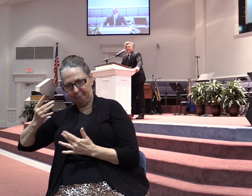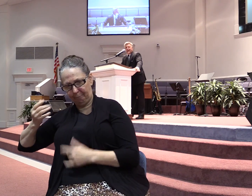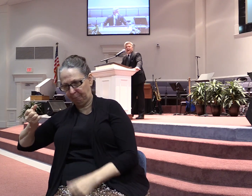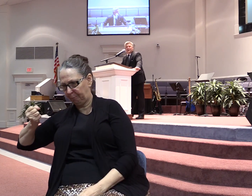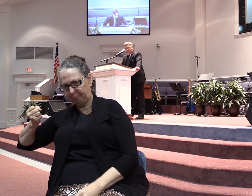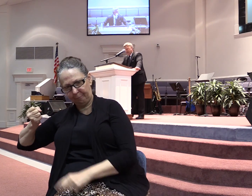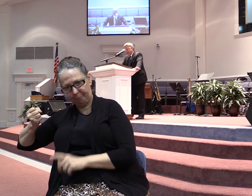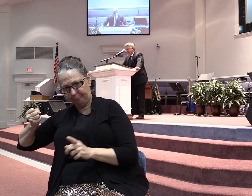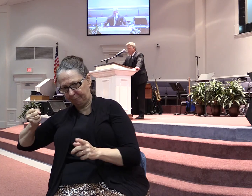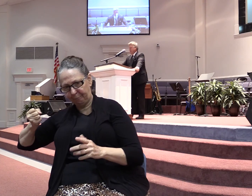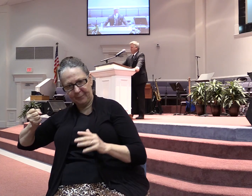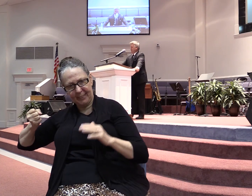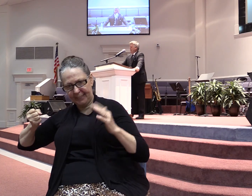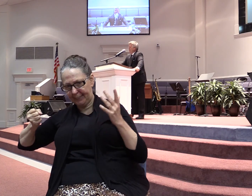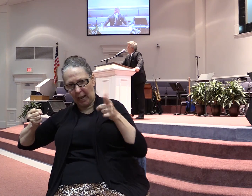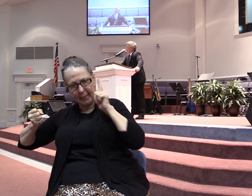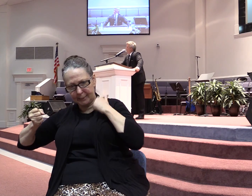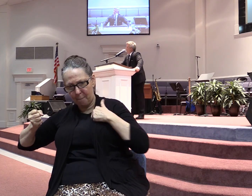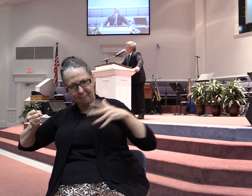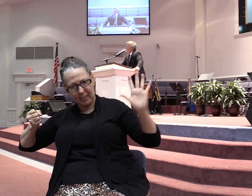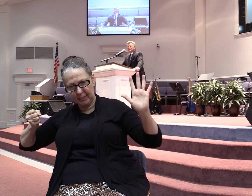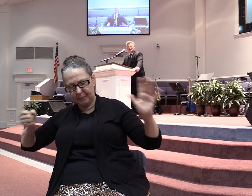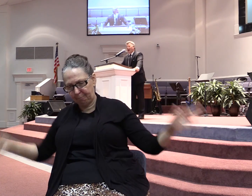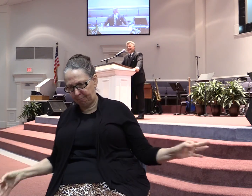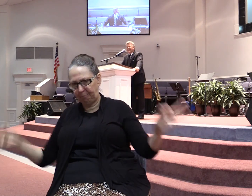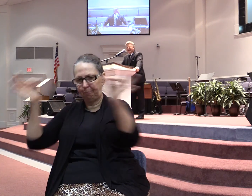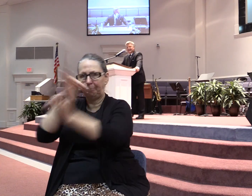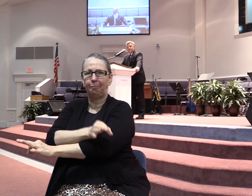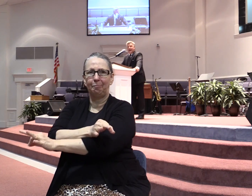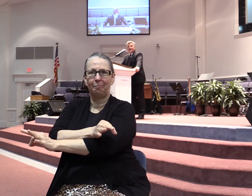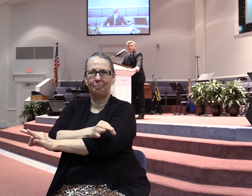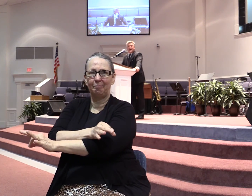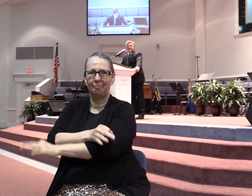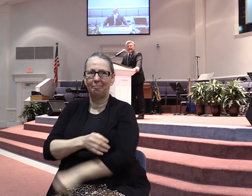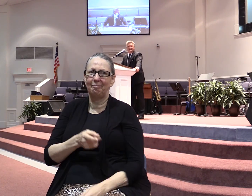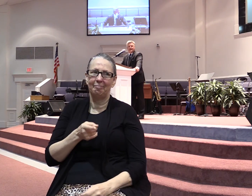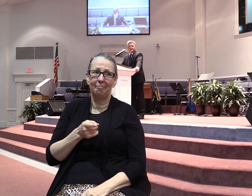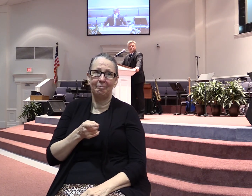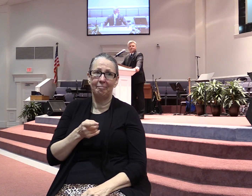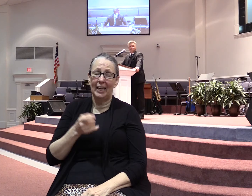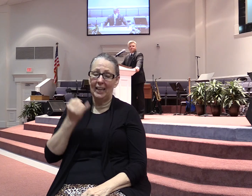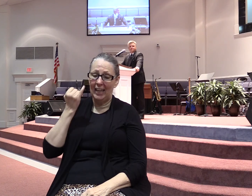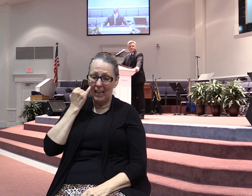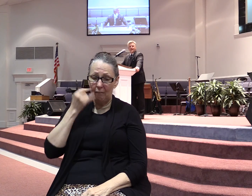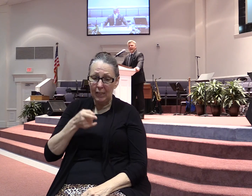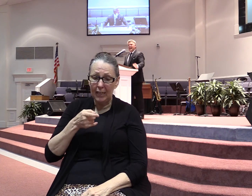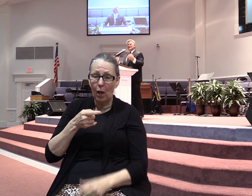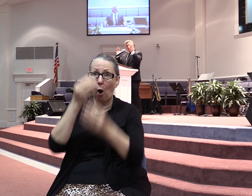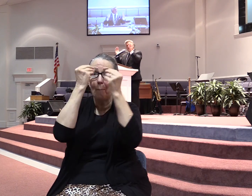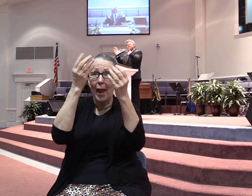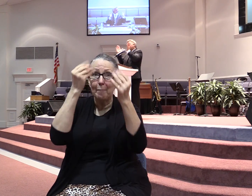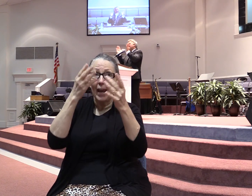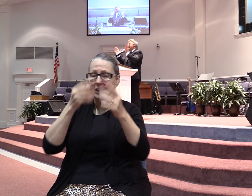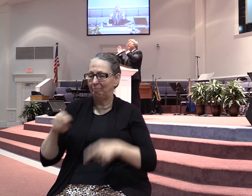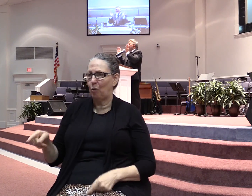to the failure of the king. If Saul doesn't disobey, do we have David? Is